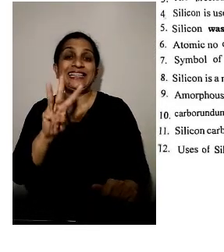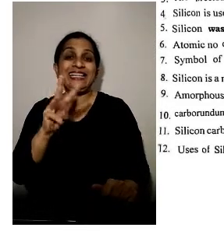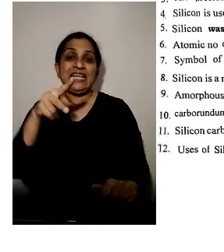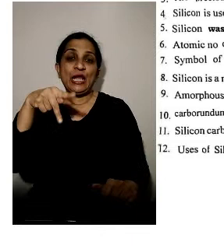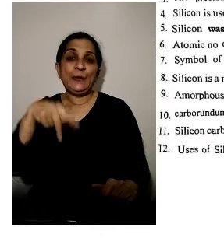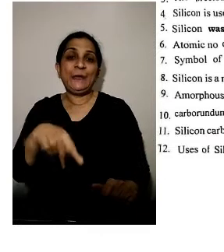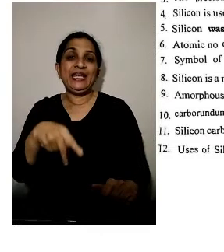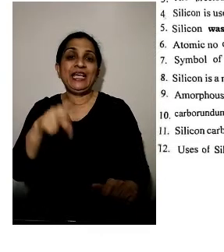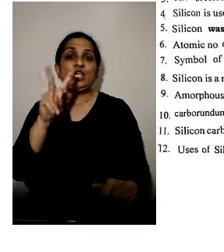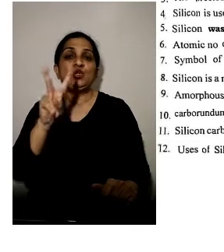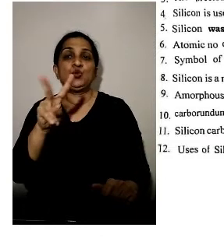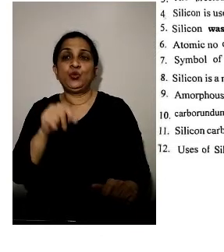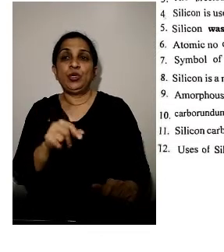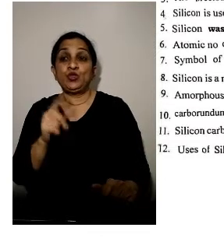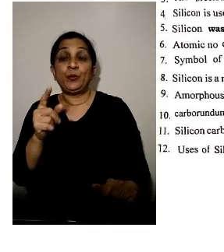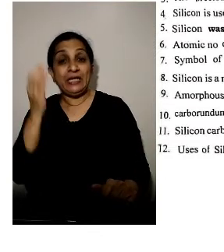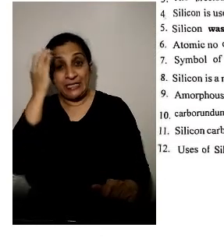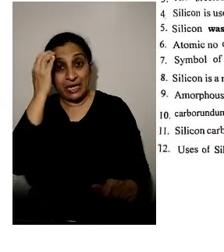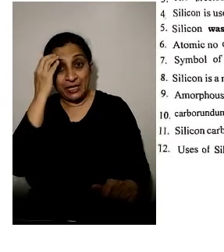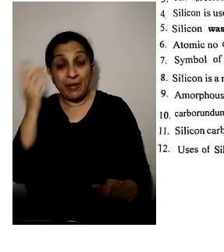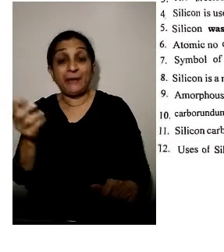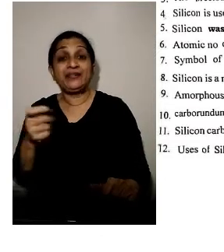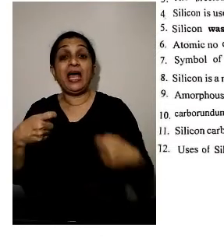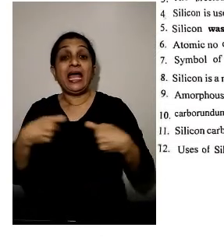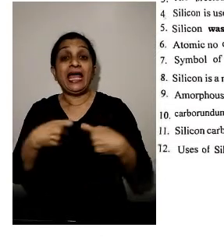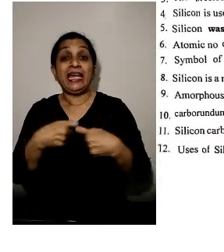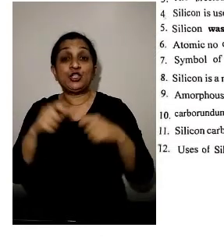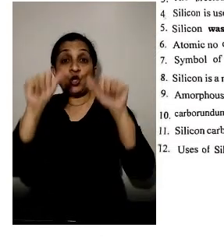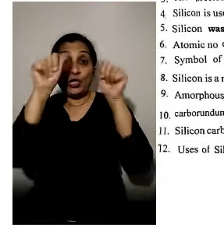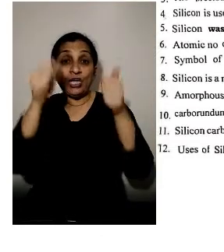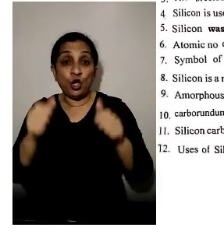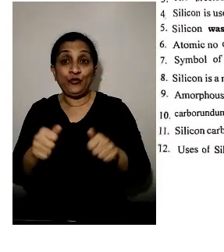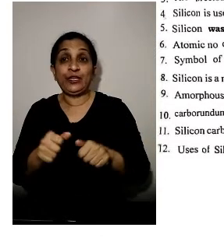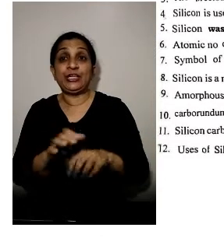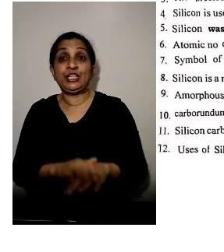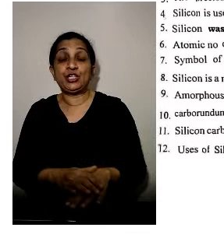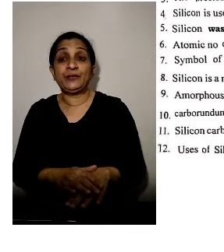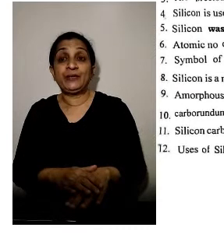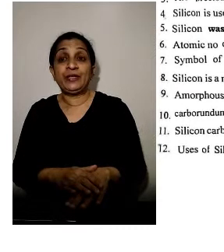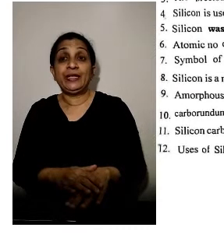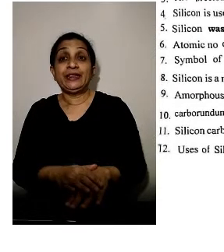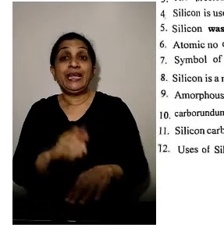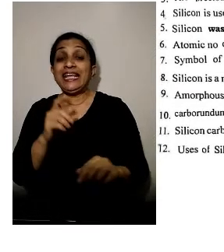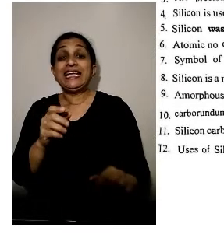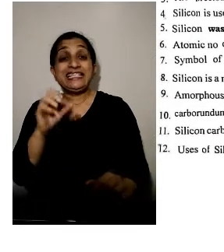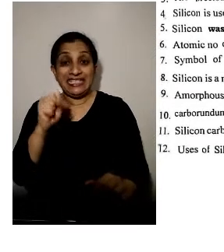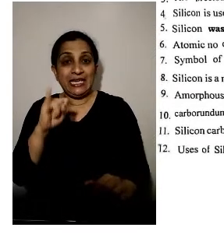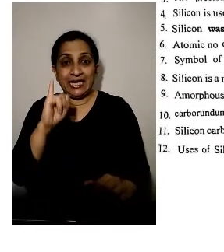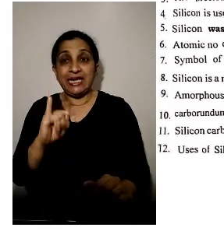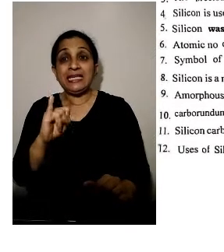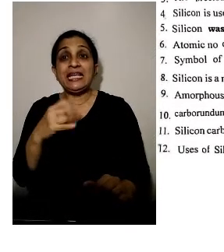3P2. So please remember the electronic configuration. Then